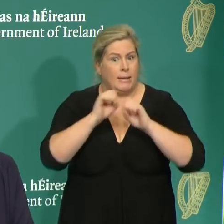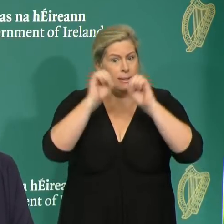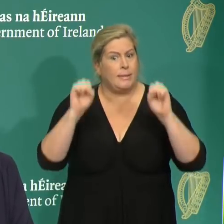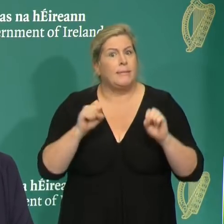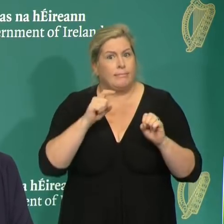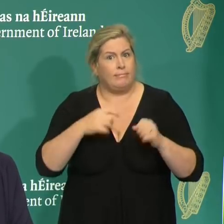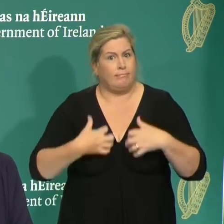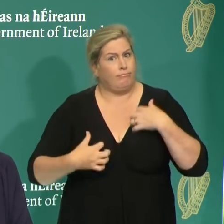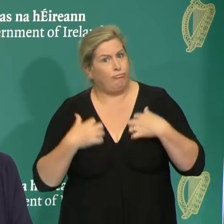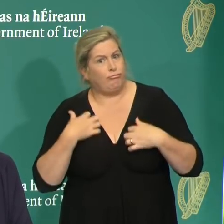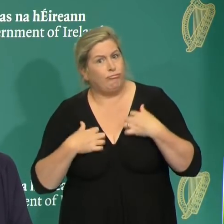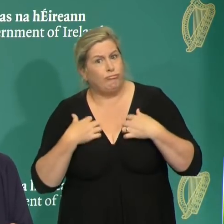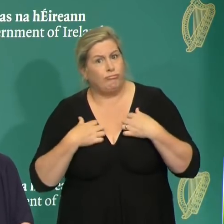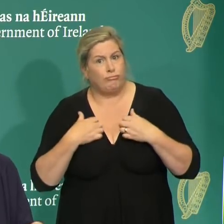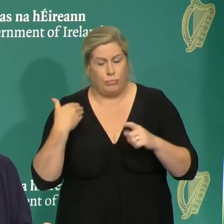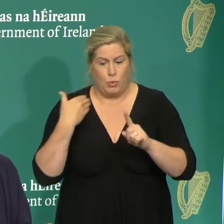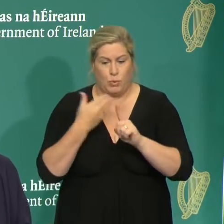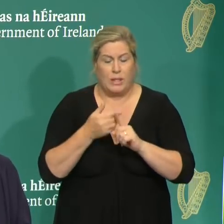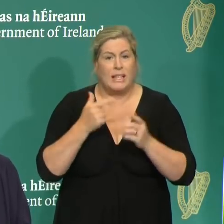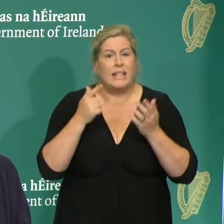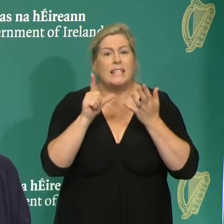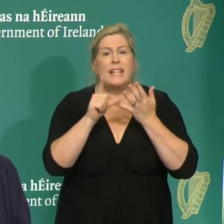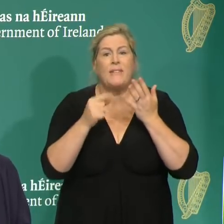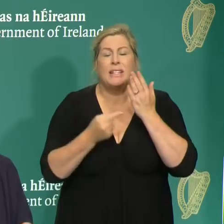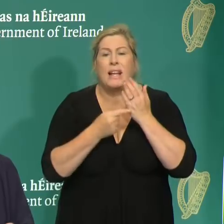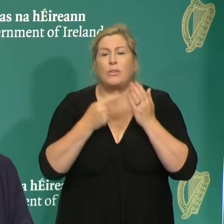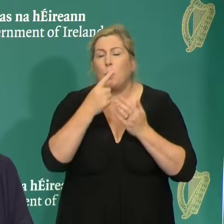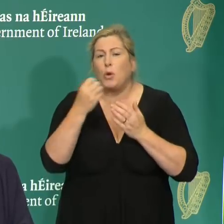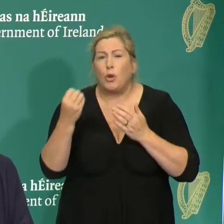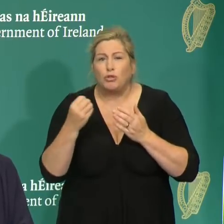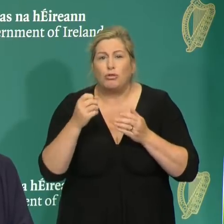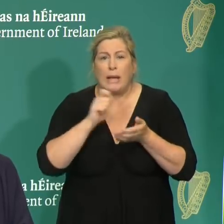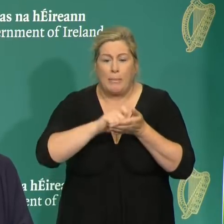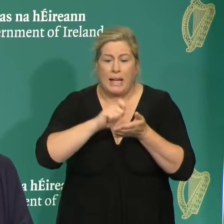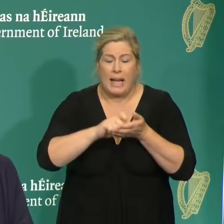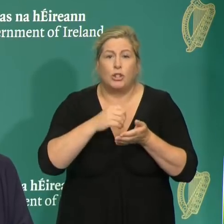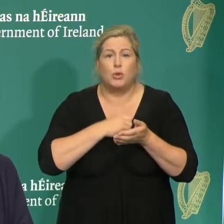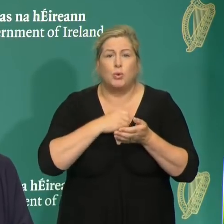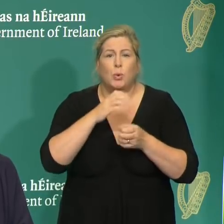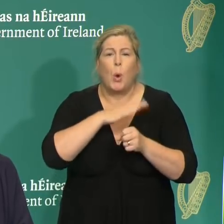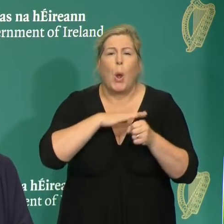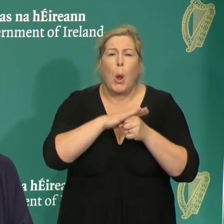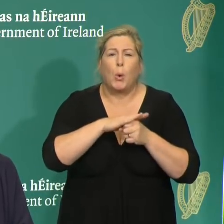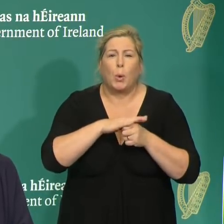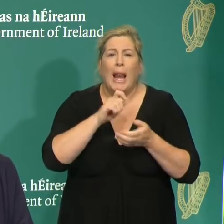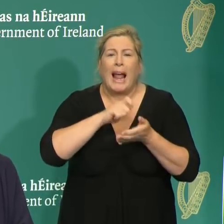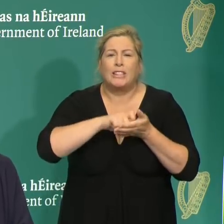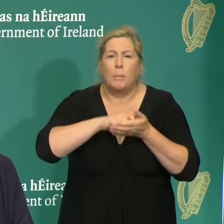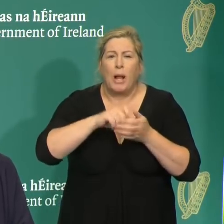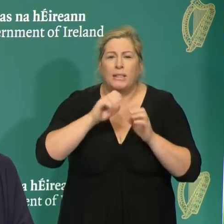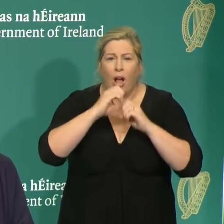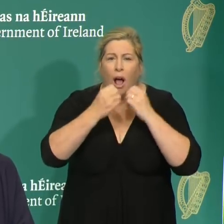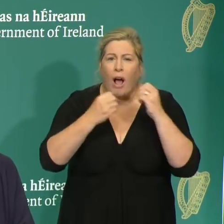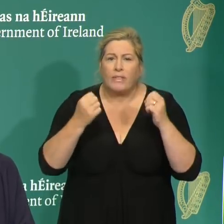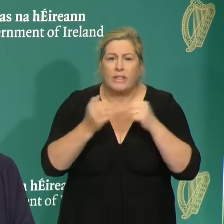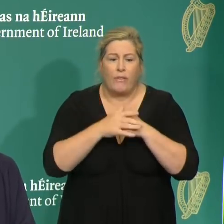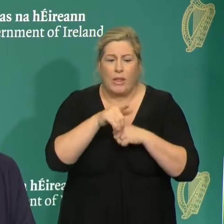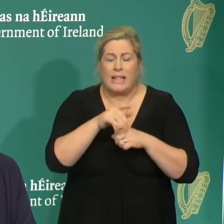of 7,130 applications have been made to the local enterprise offices for the scheme,